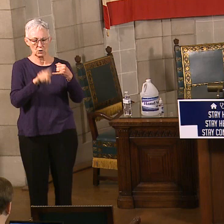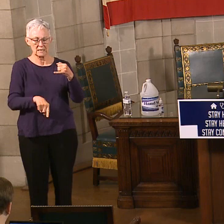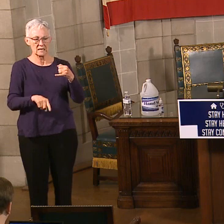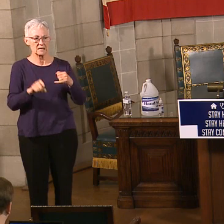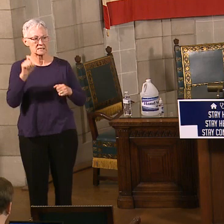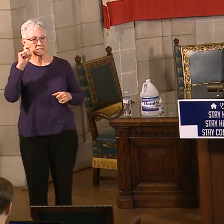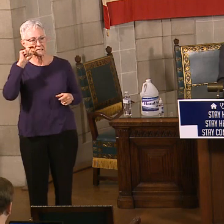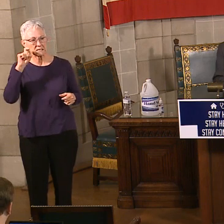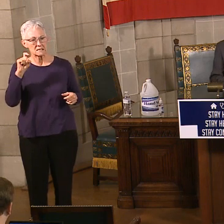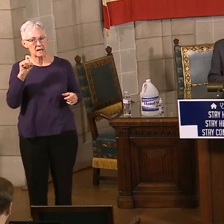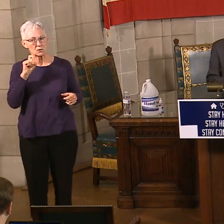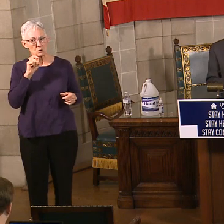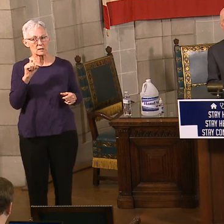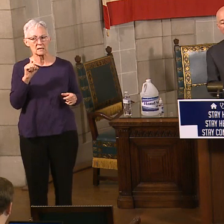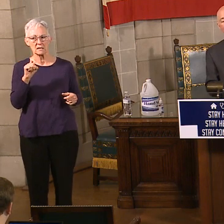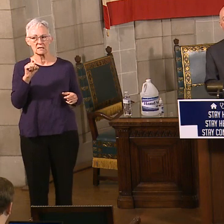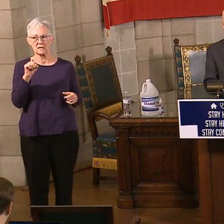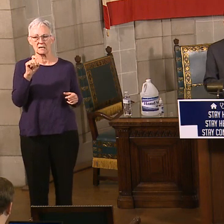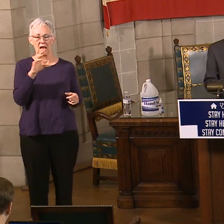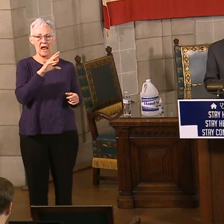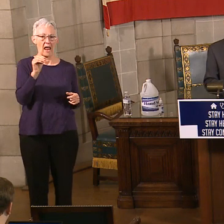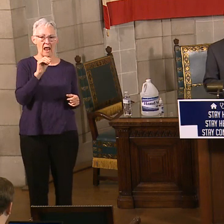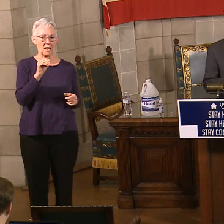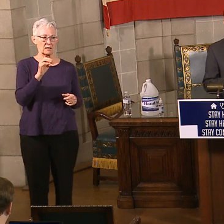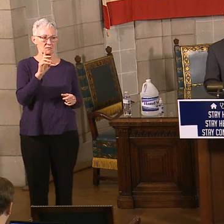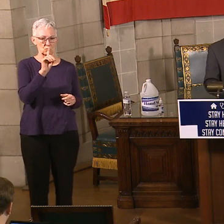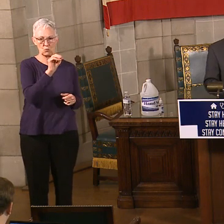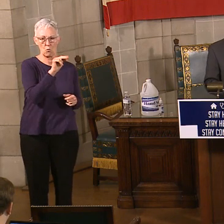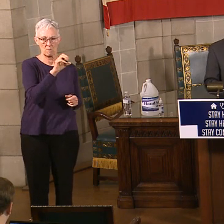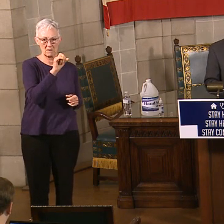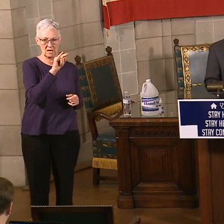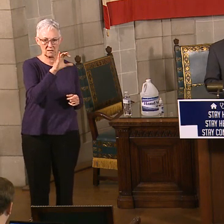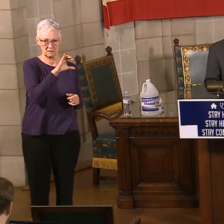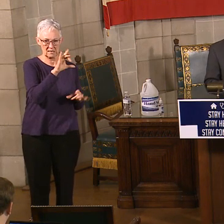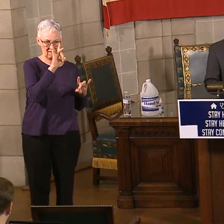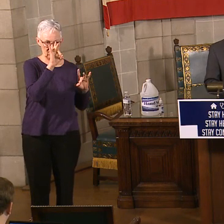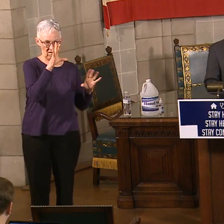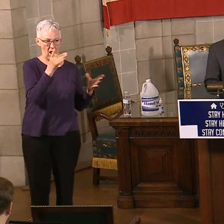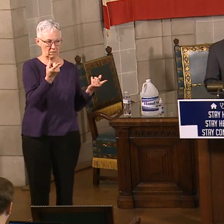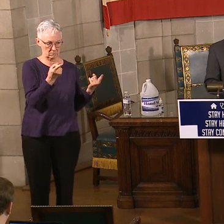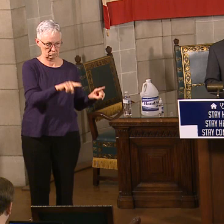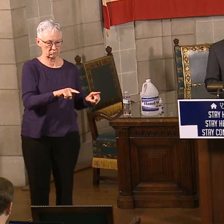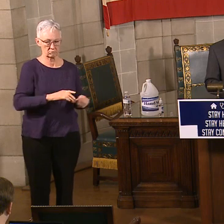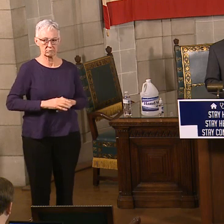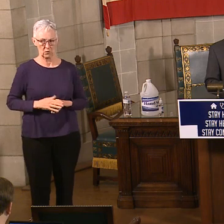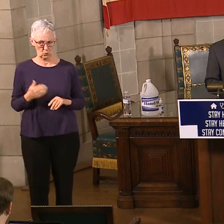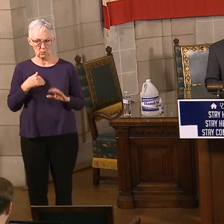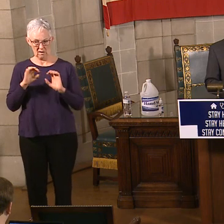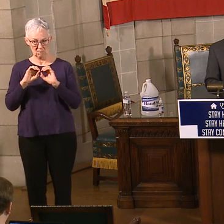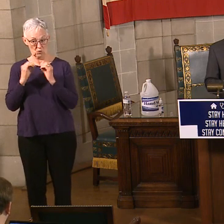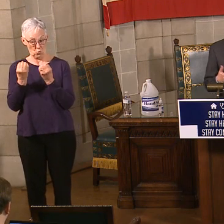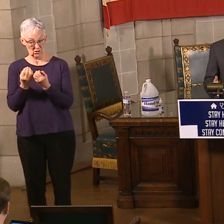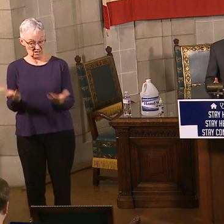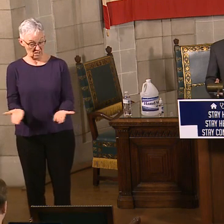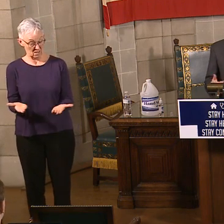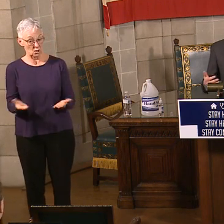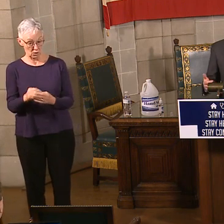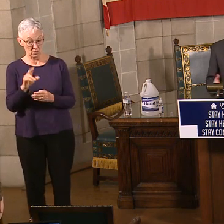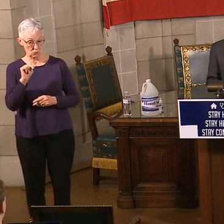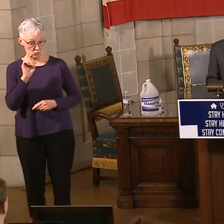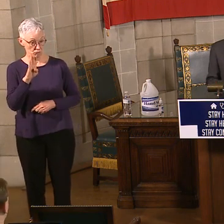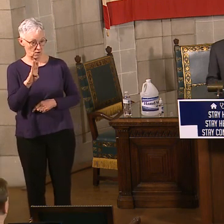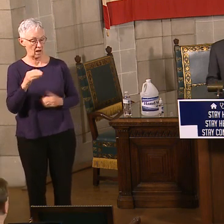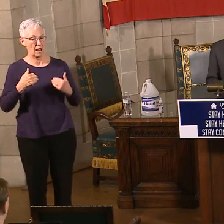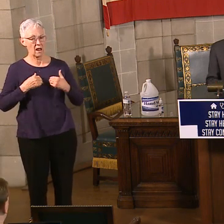sexual and domestic violence. We have an organization here in our state to be able to help do that. We've got Lynn Lang,